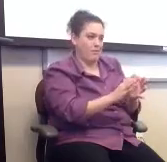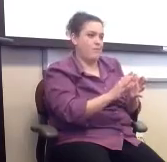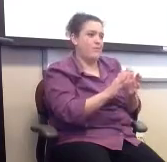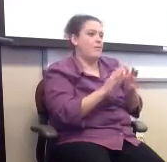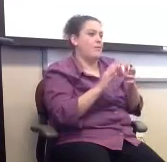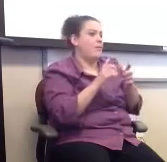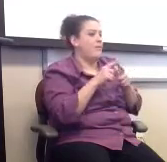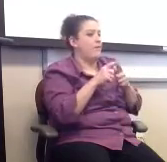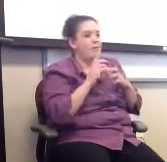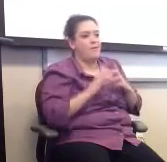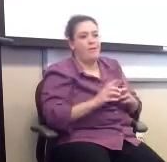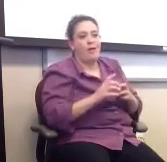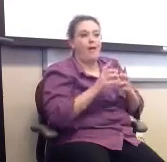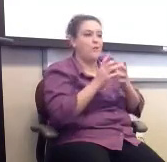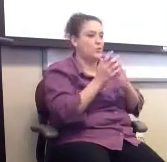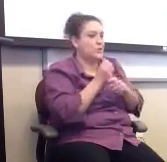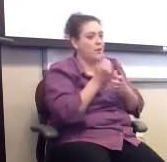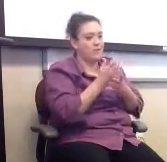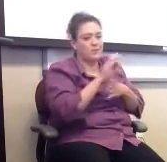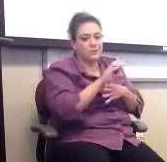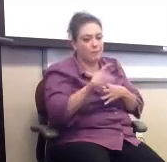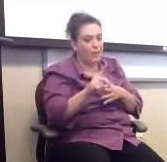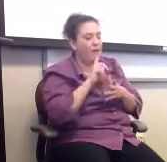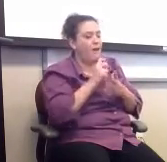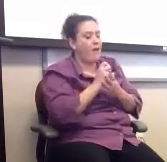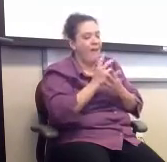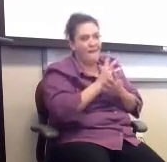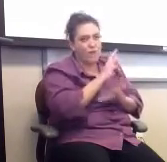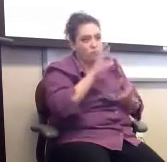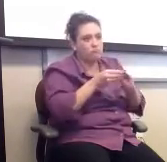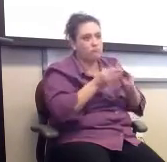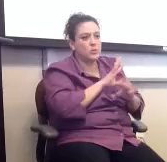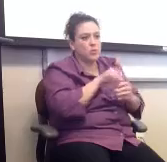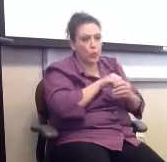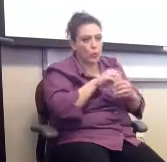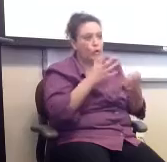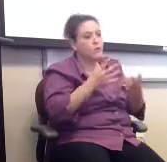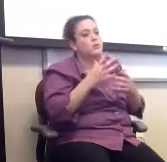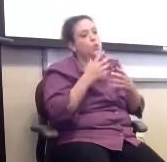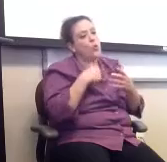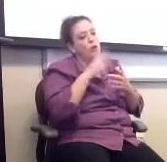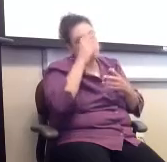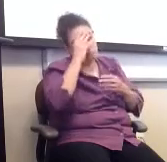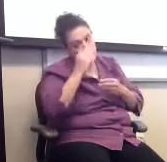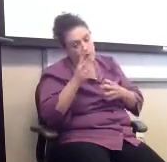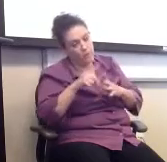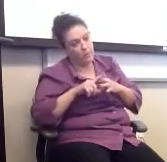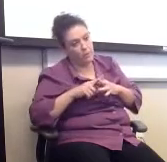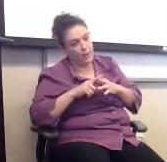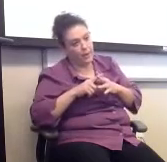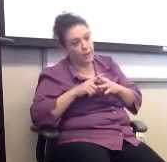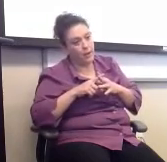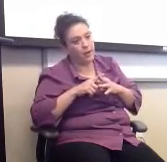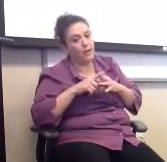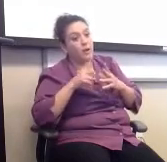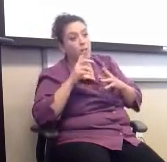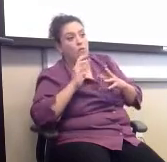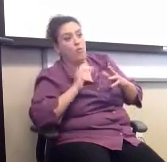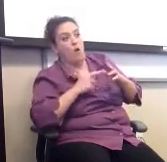CCEP, everything. But if we can communicate up front, we can kind of let them know what we foresee, and they can kind of do their assessment based off of